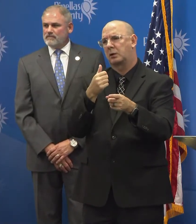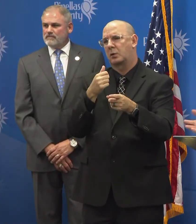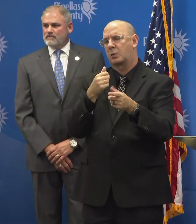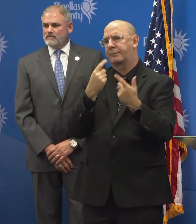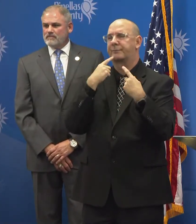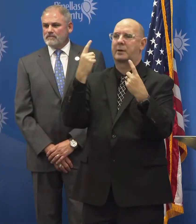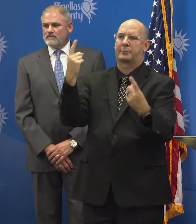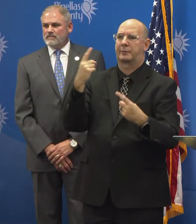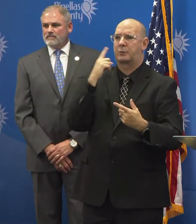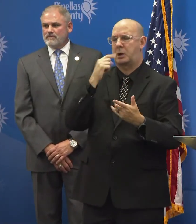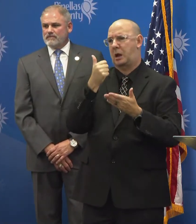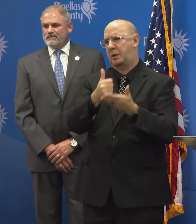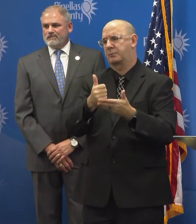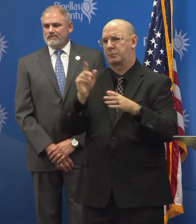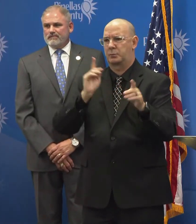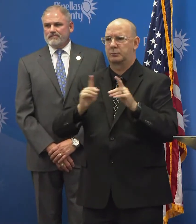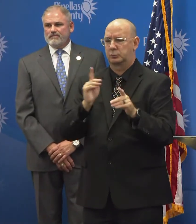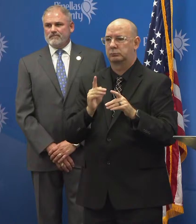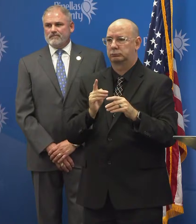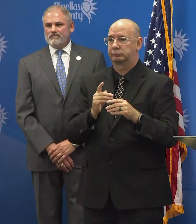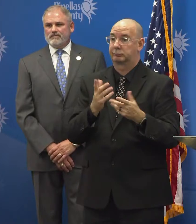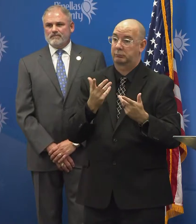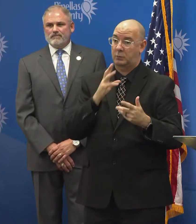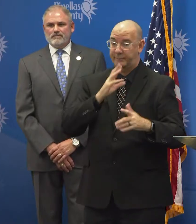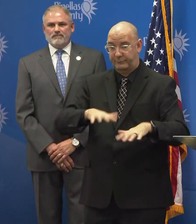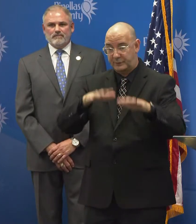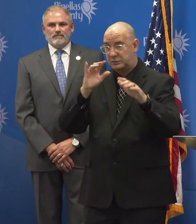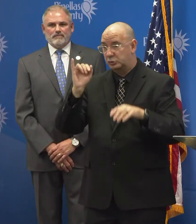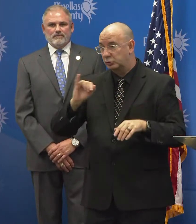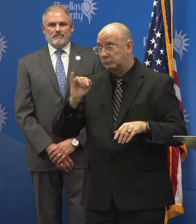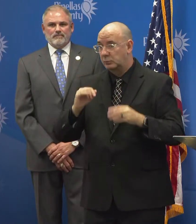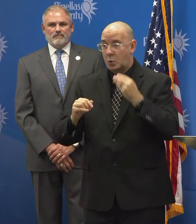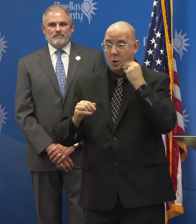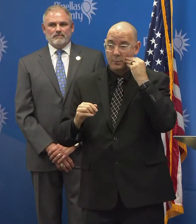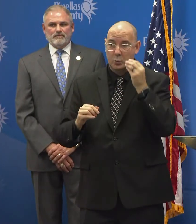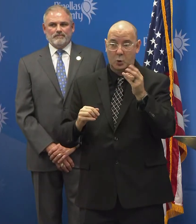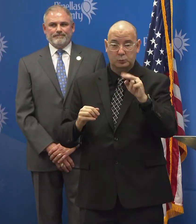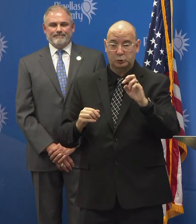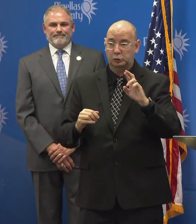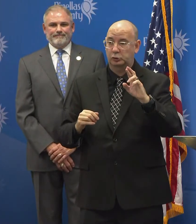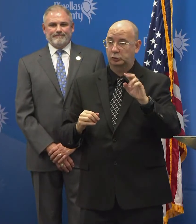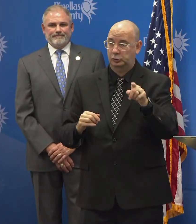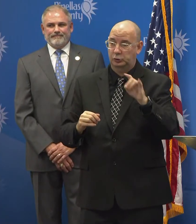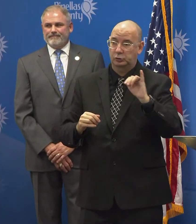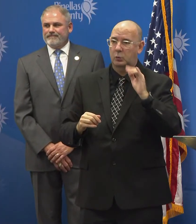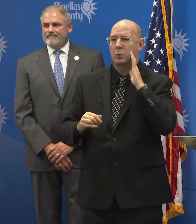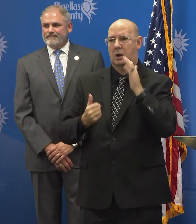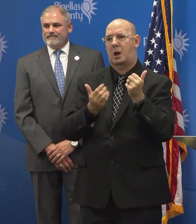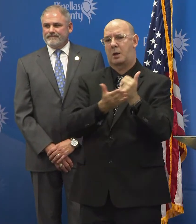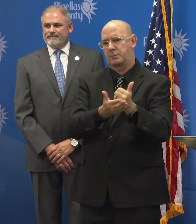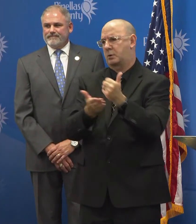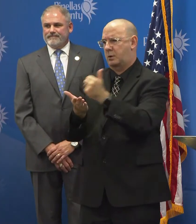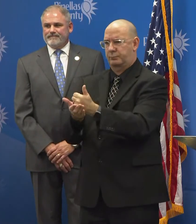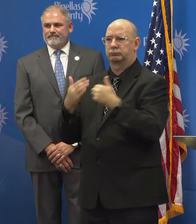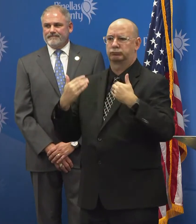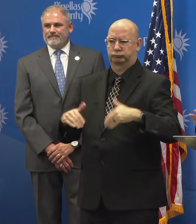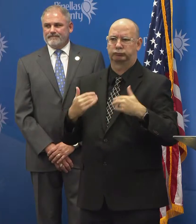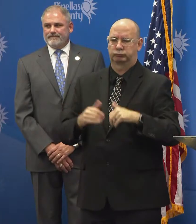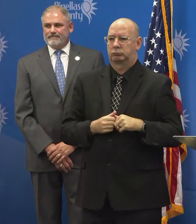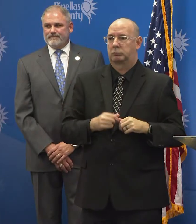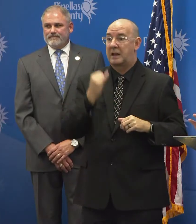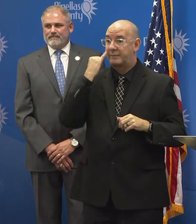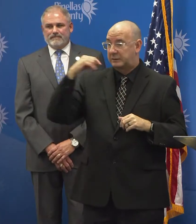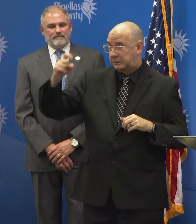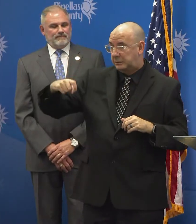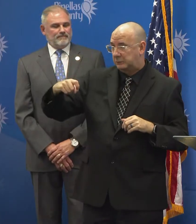flood insurance and homeowners insurance. And so we're sensitive that that's going to be something that will in all likelihood be necessary, and wherever